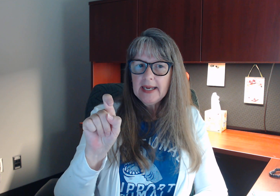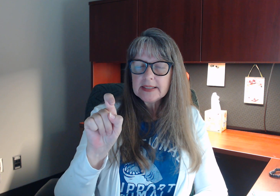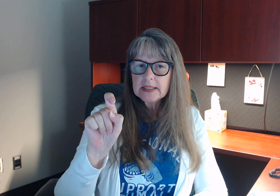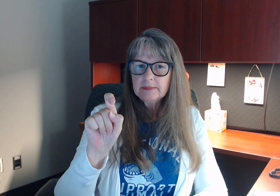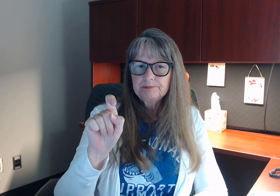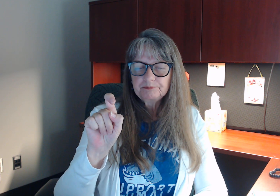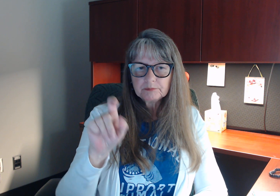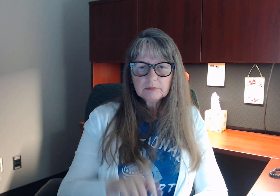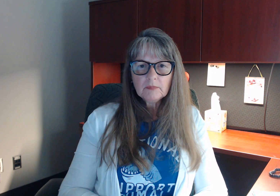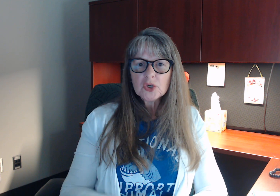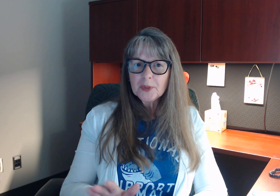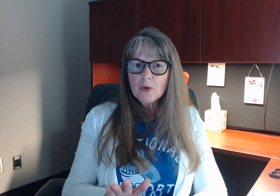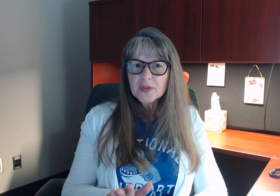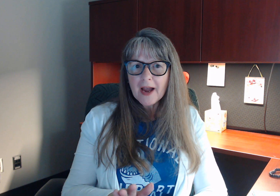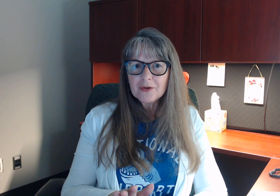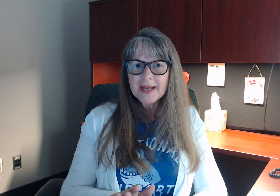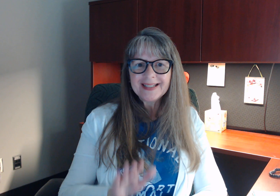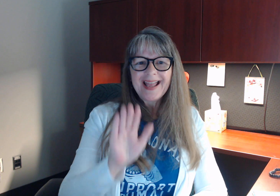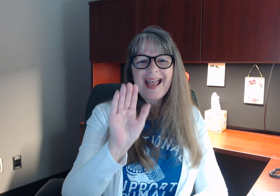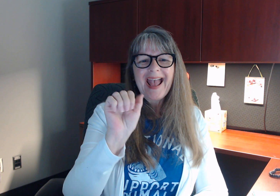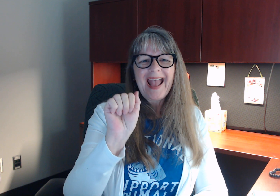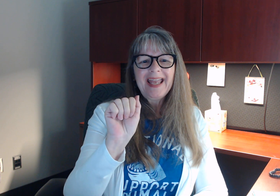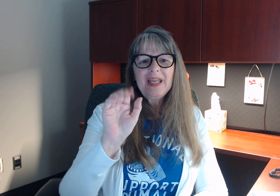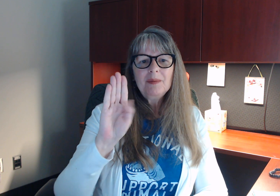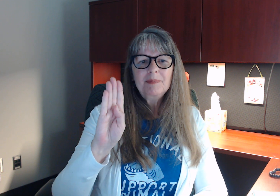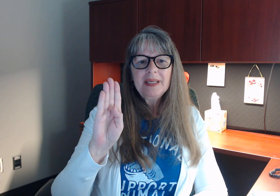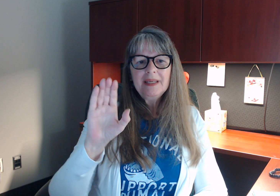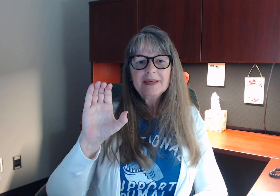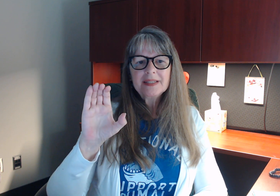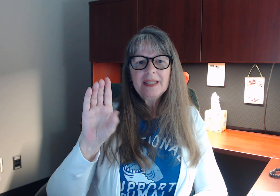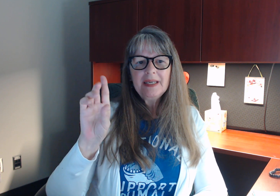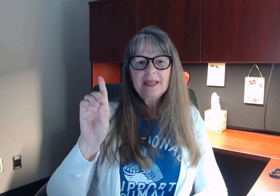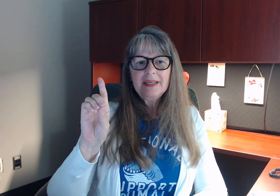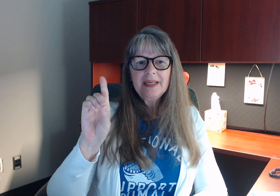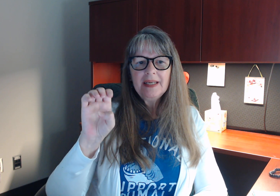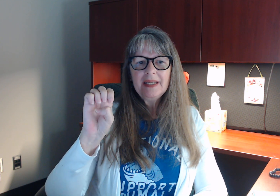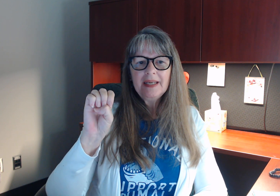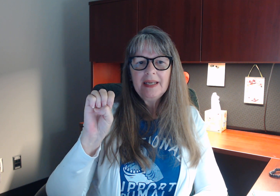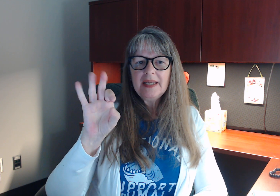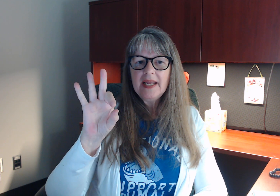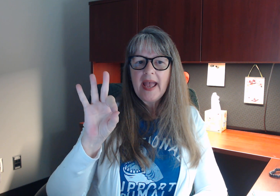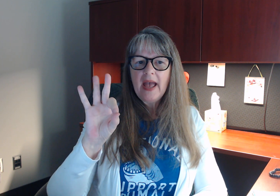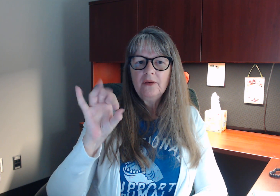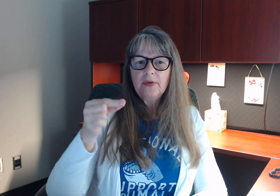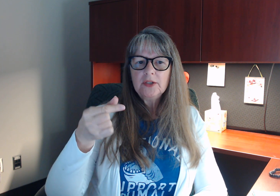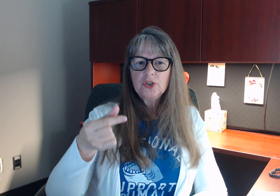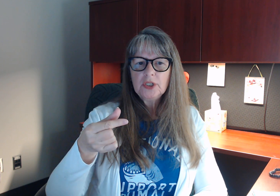T-A-X. Should we go over the alphabet? A, B, C, D, E, F, G,